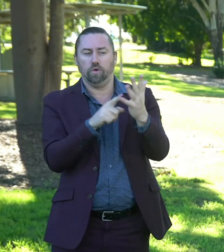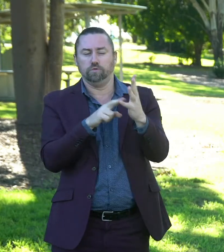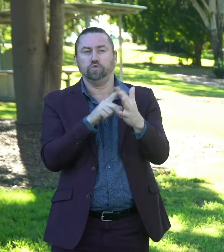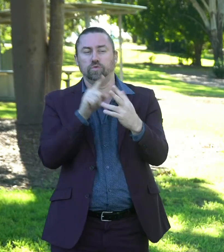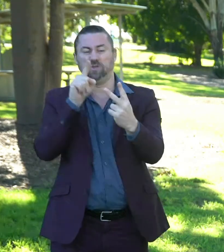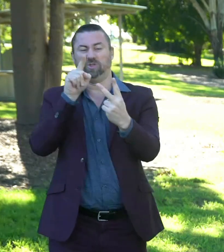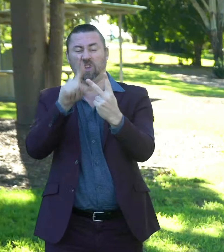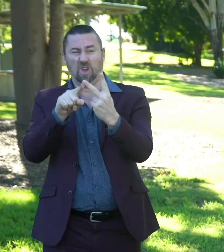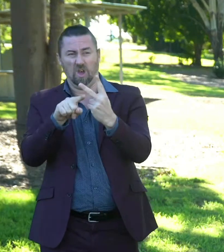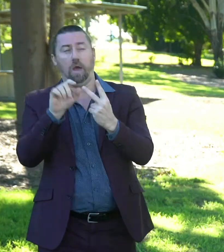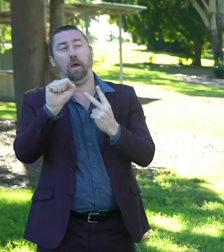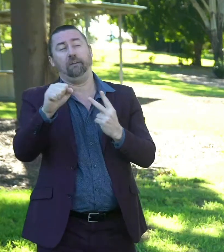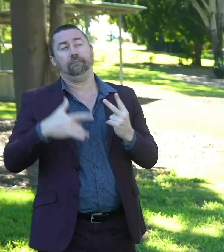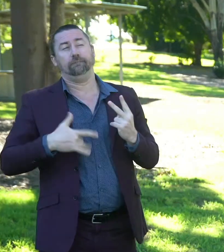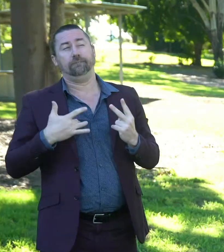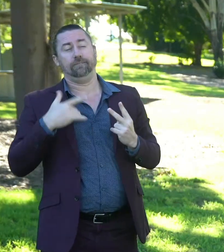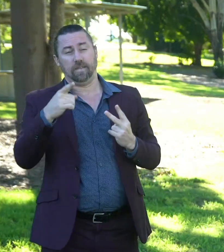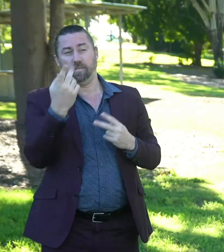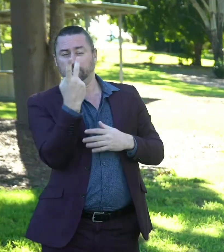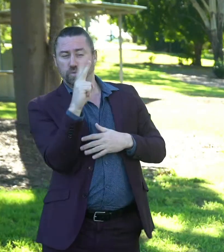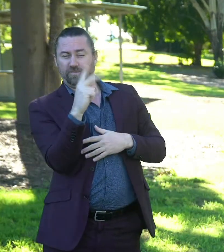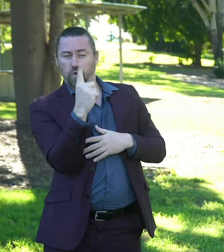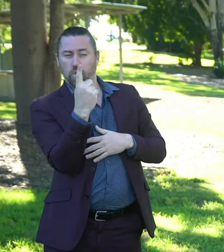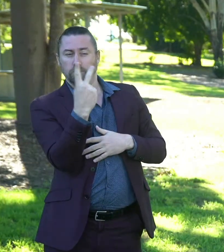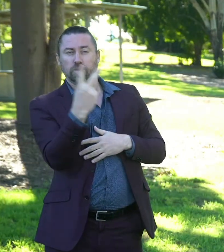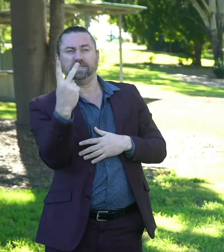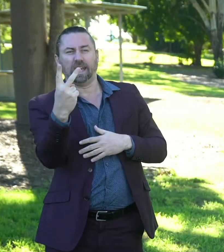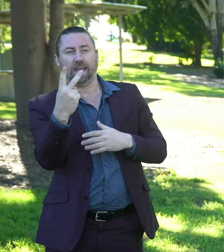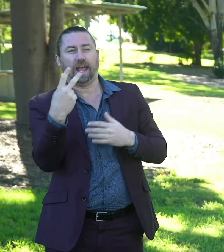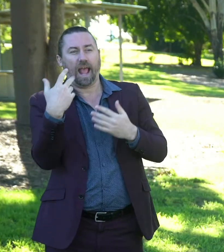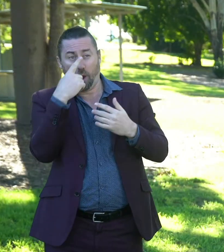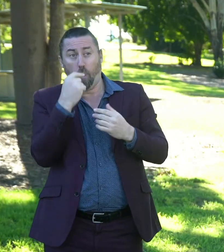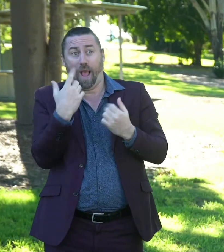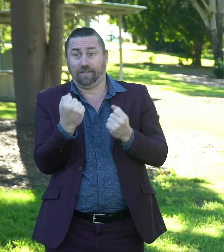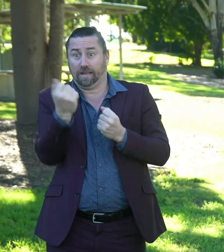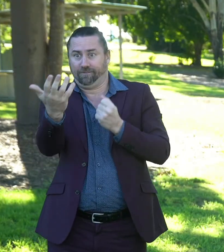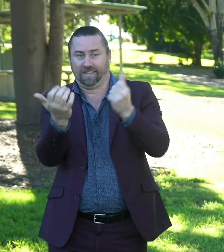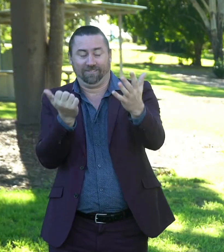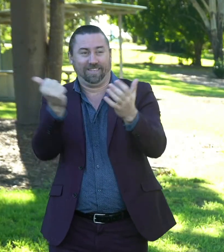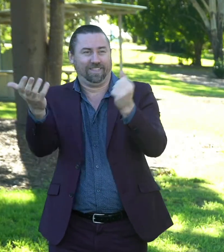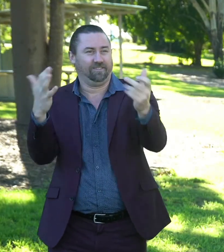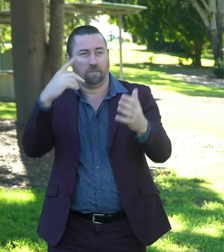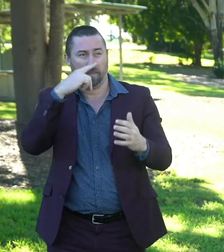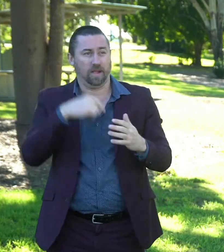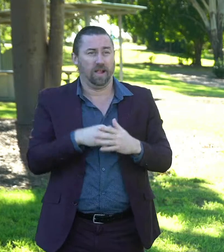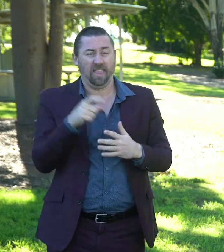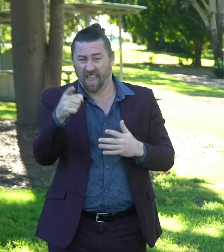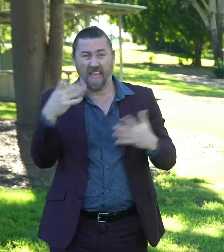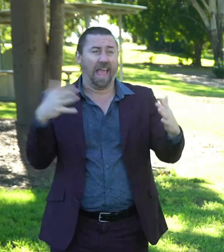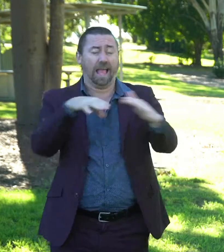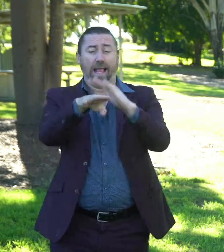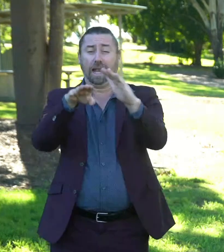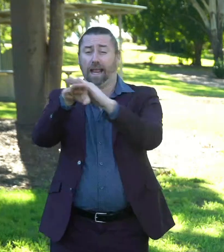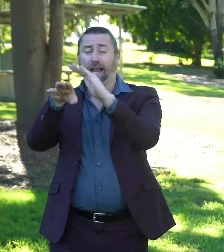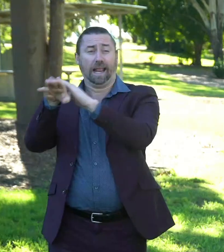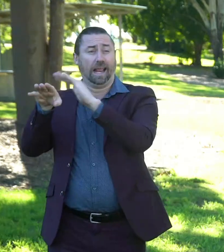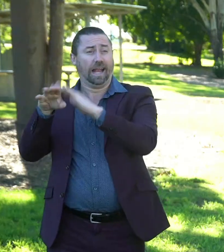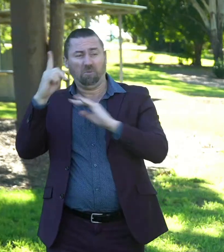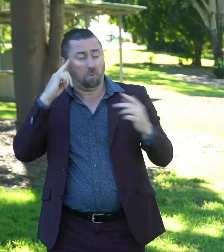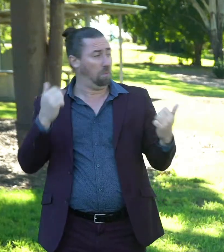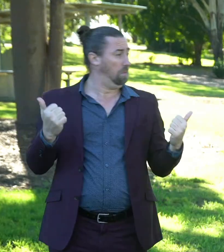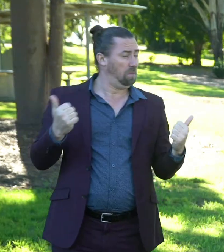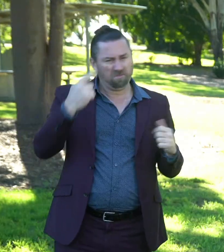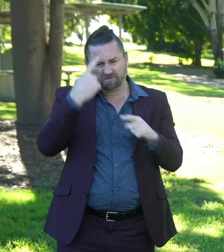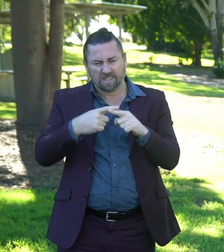them infectious going back to the 21st. They've also been to a lot of venues, a lot of different sites,